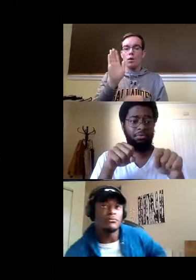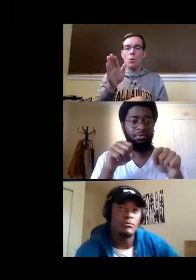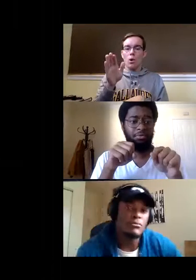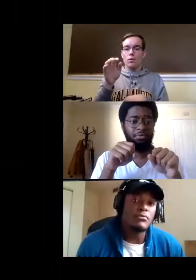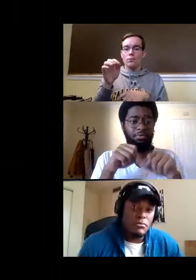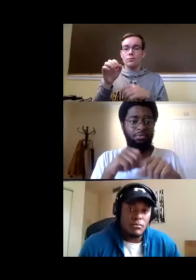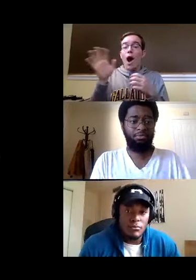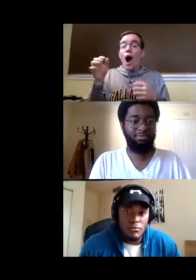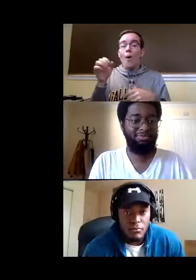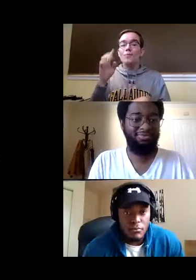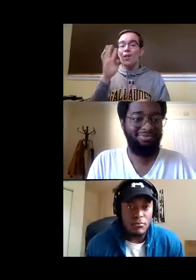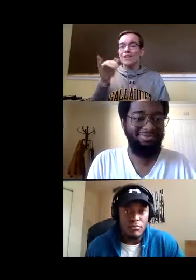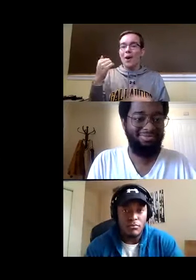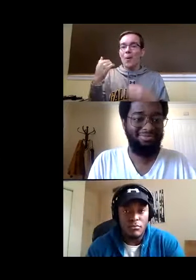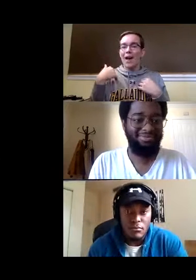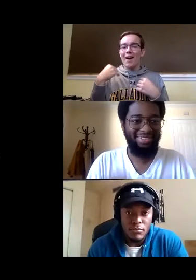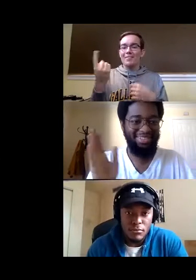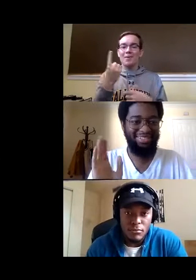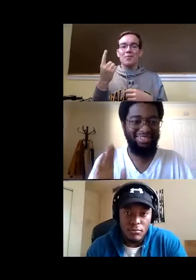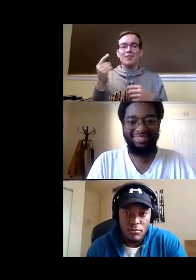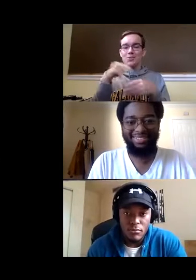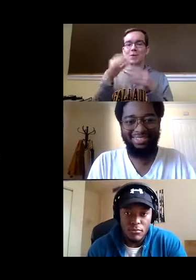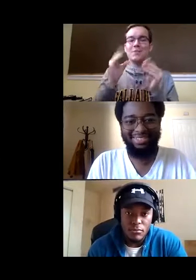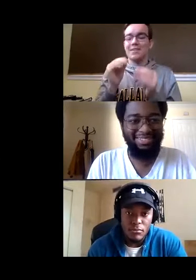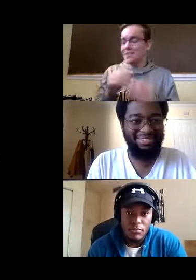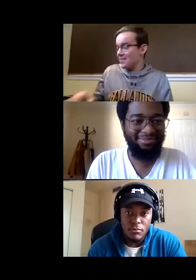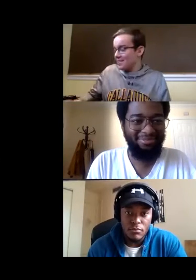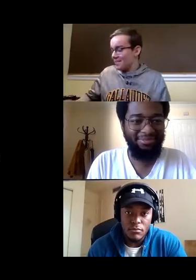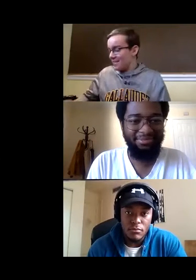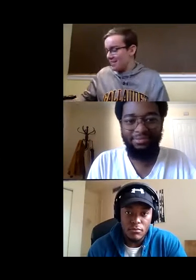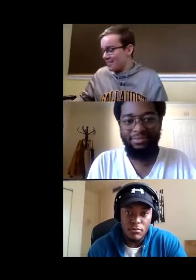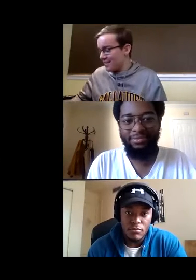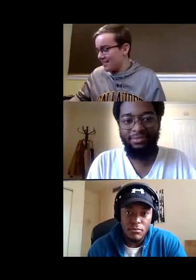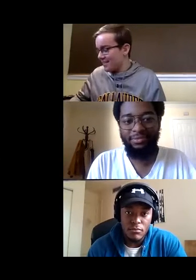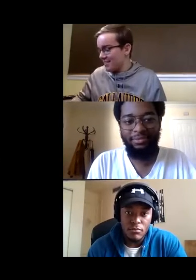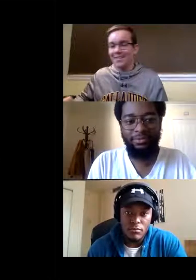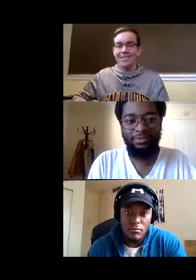looks like we have someone joining the class today.